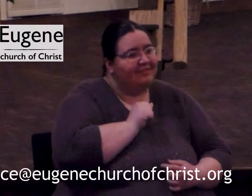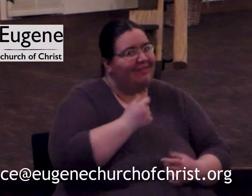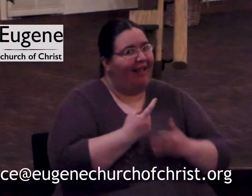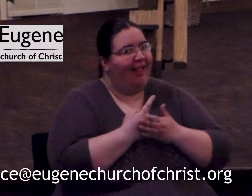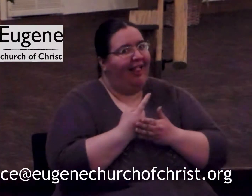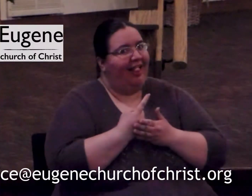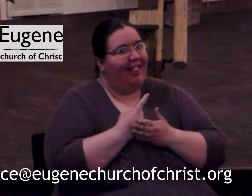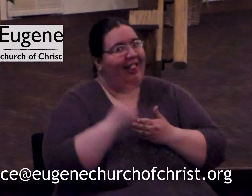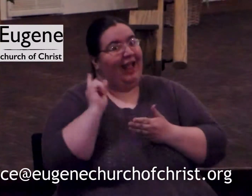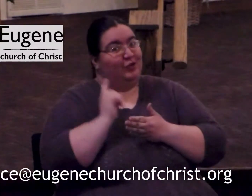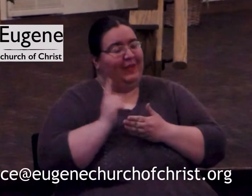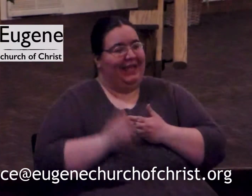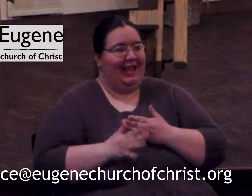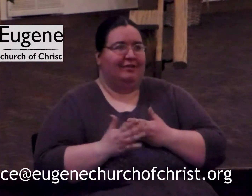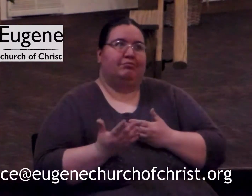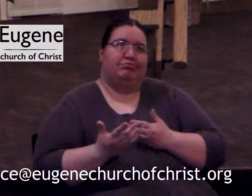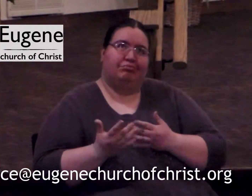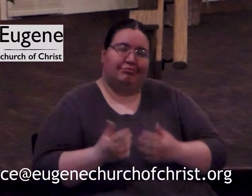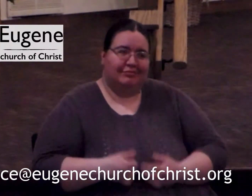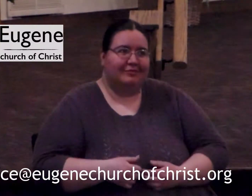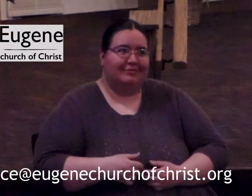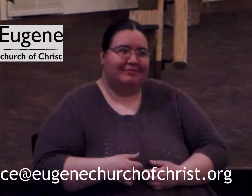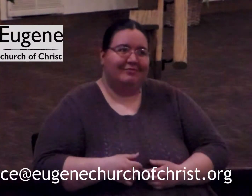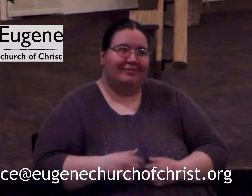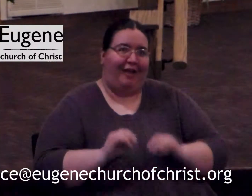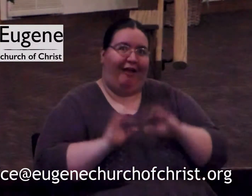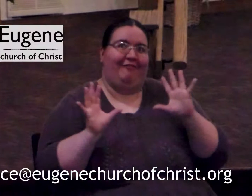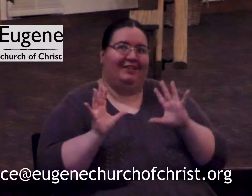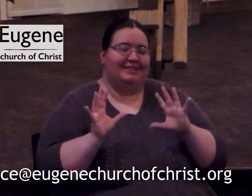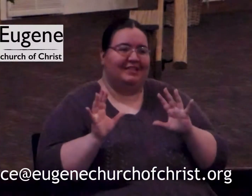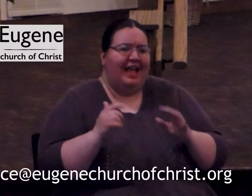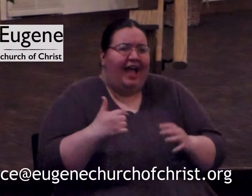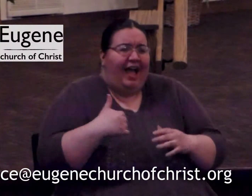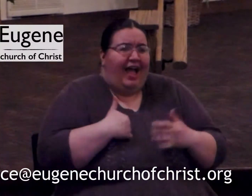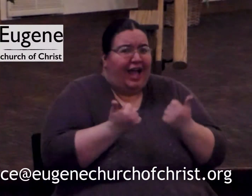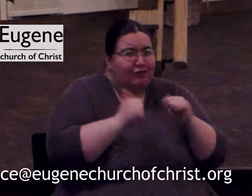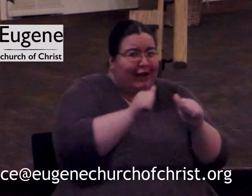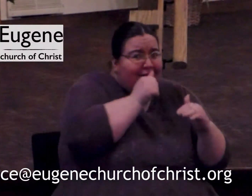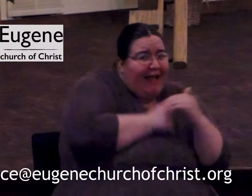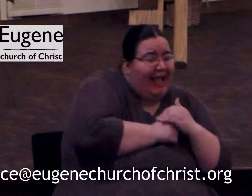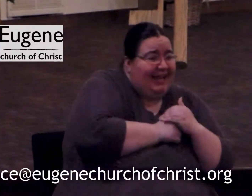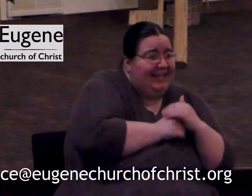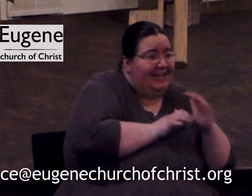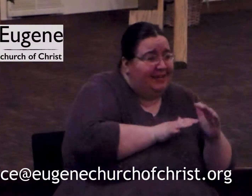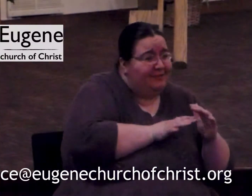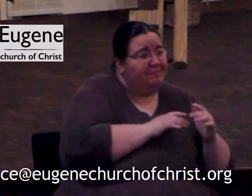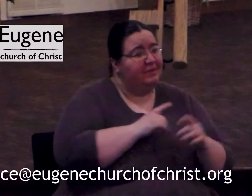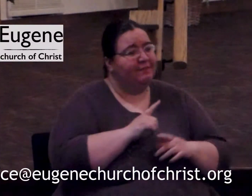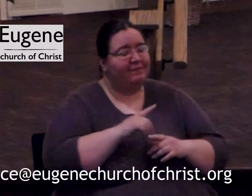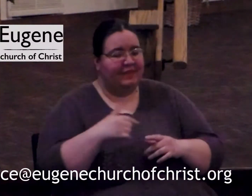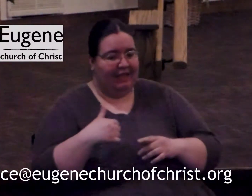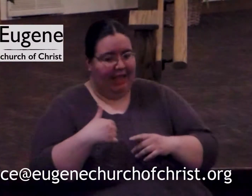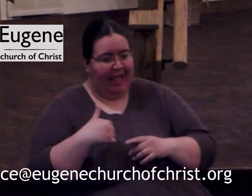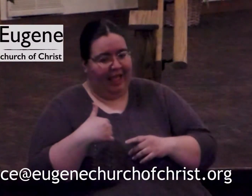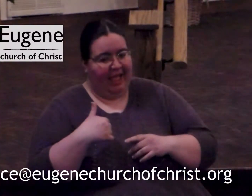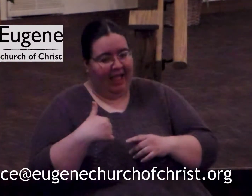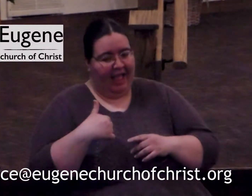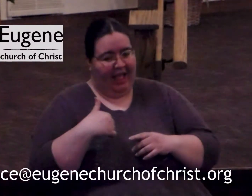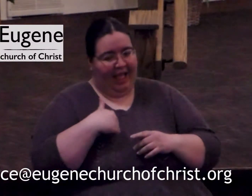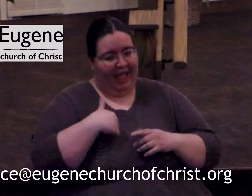try to hide it. I try not to let on. But I realized I did youth ministry for 10 years. From 2001 to